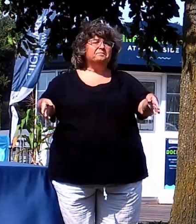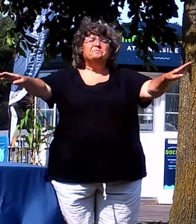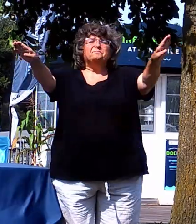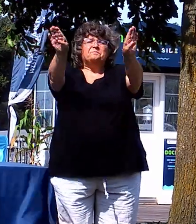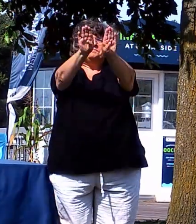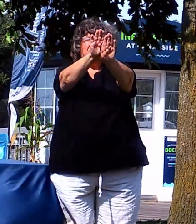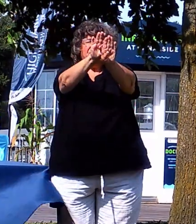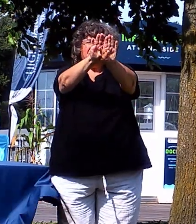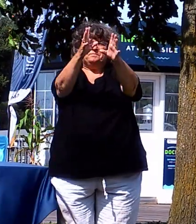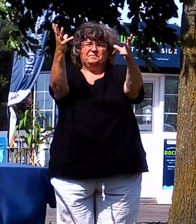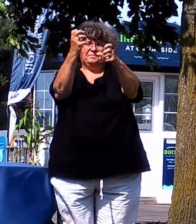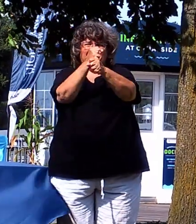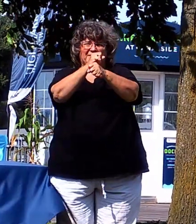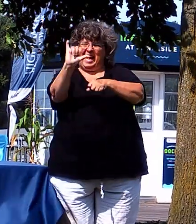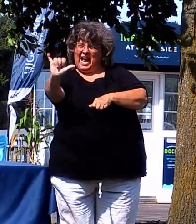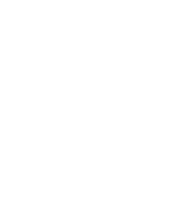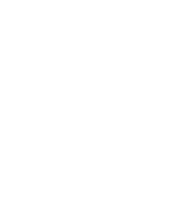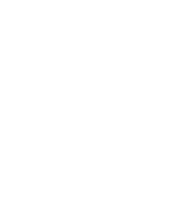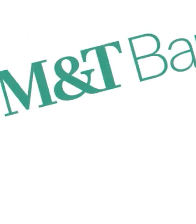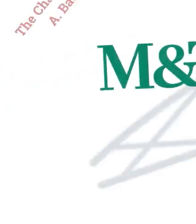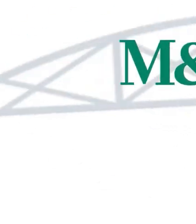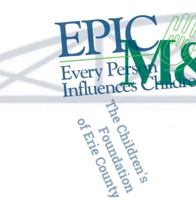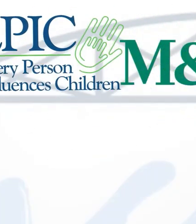And that's the end, ish.